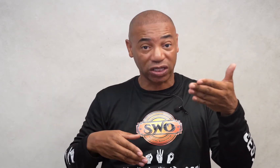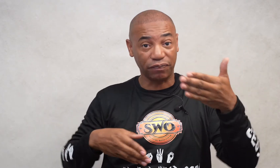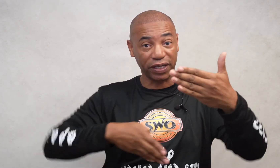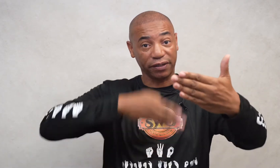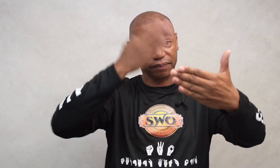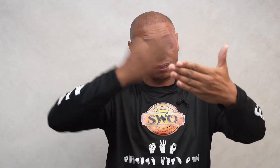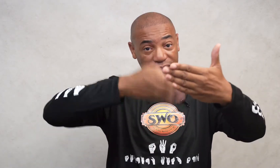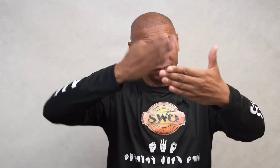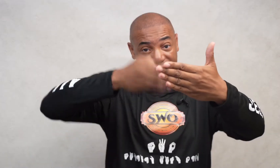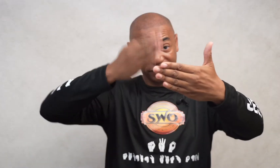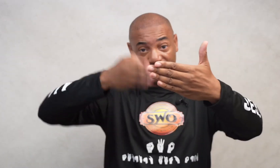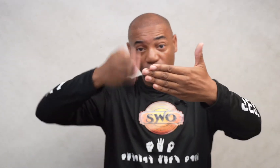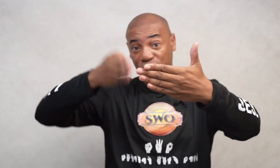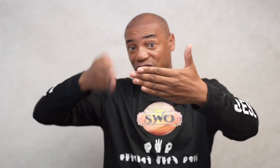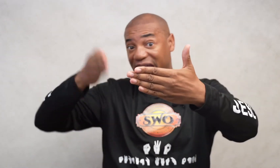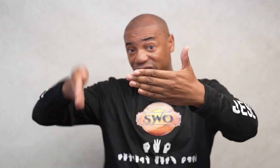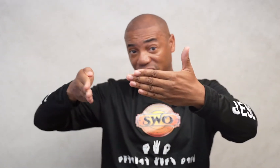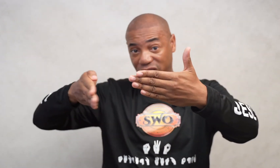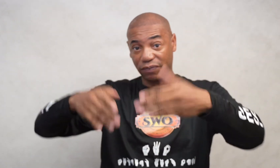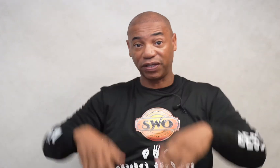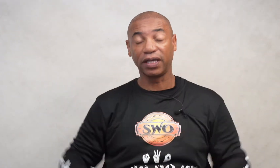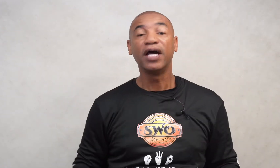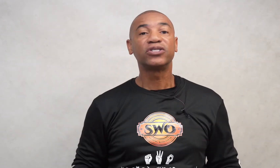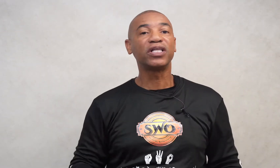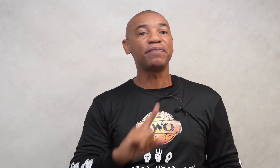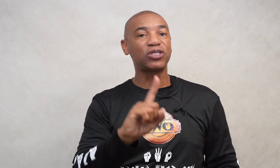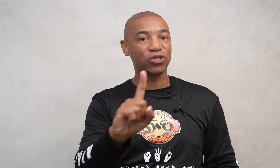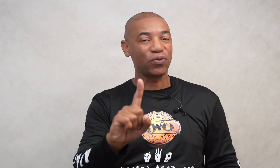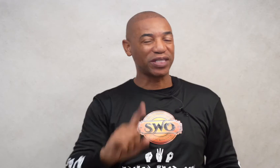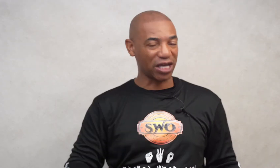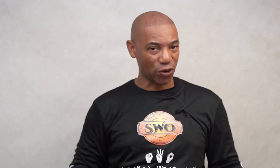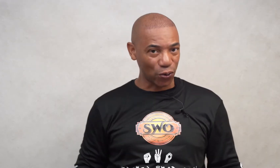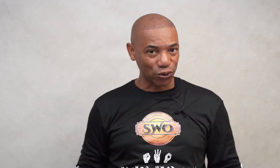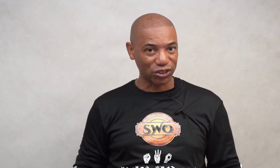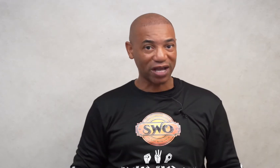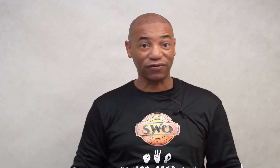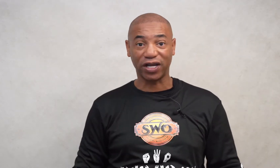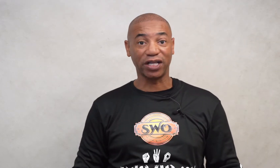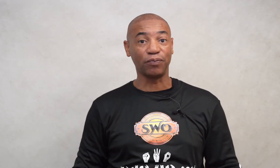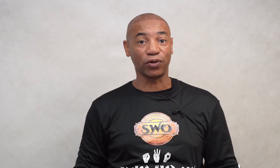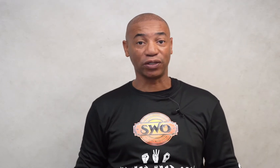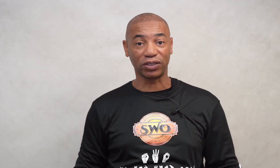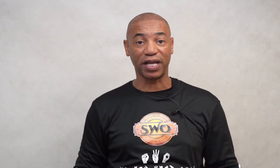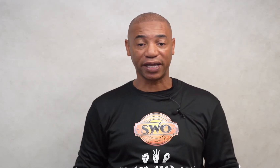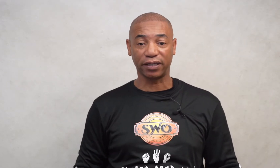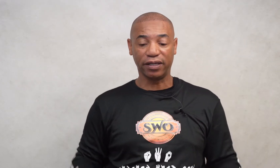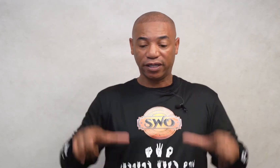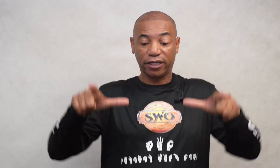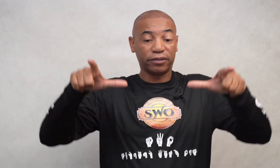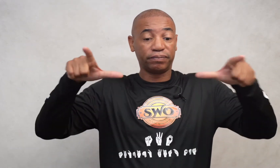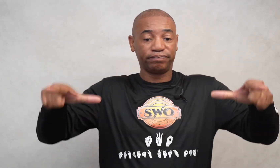something or slicing something. So let me show you what that whole sign for cutting board looks like.